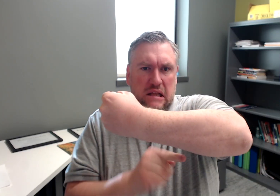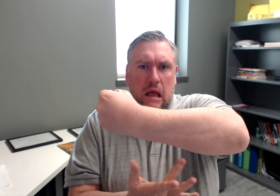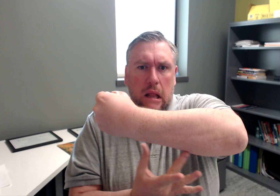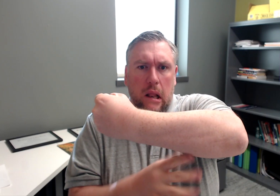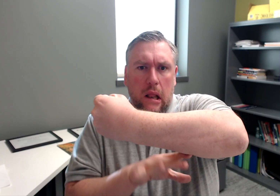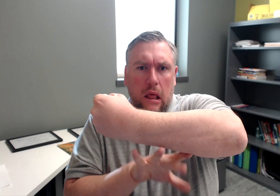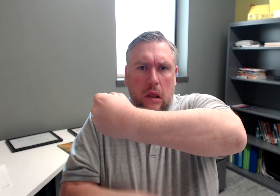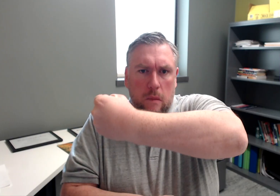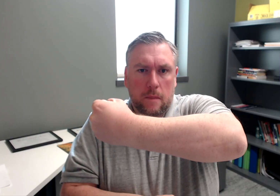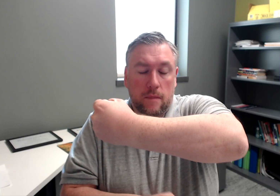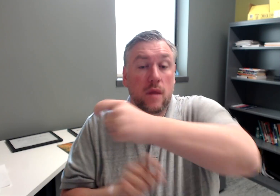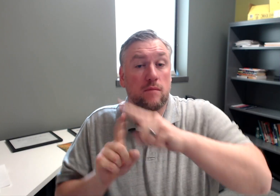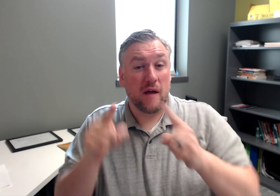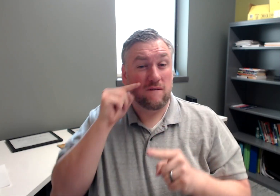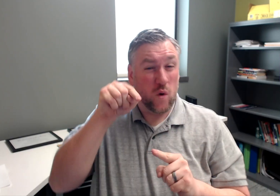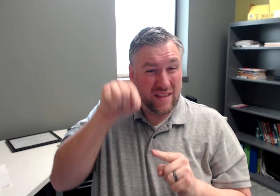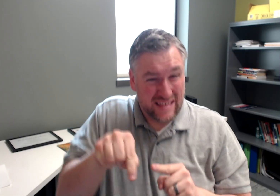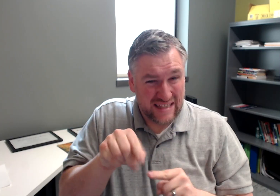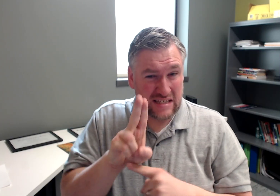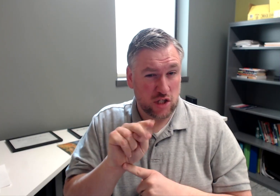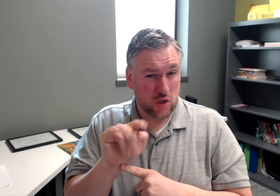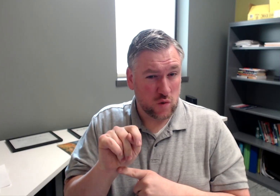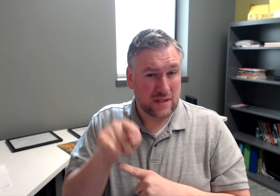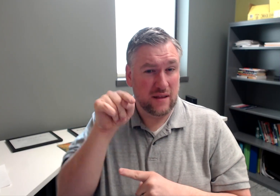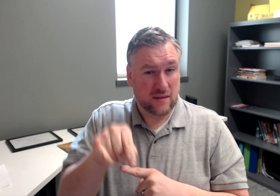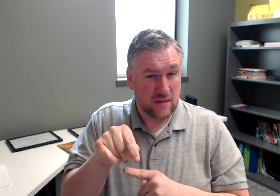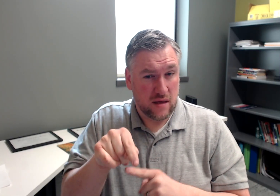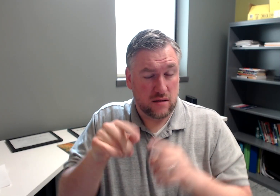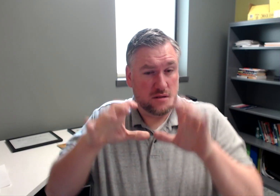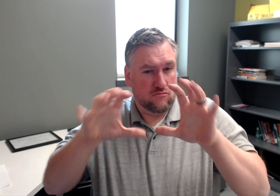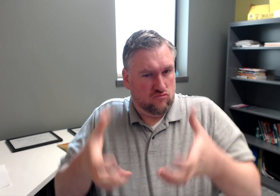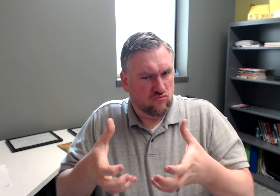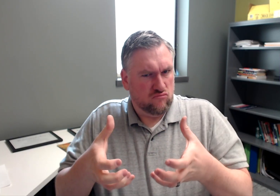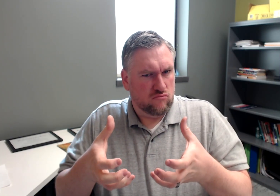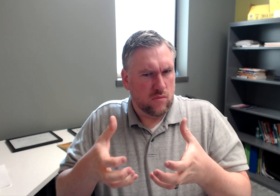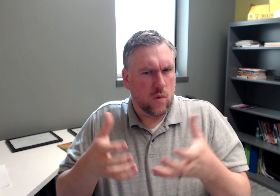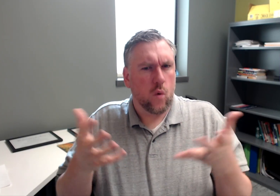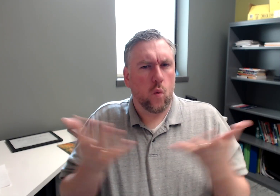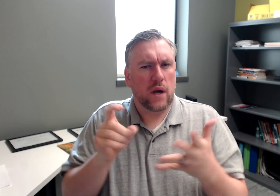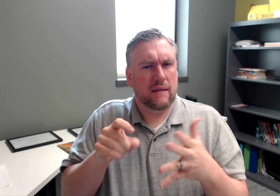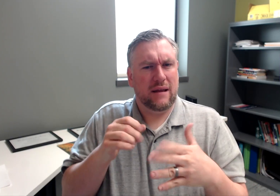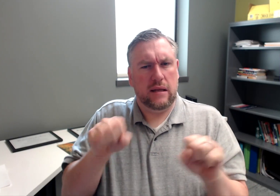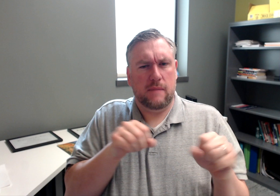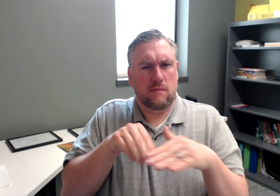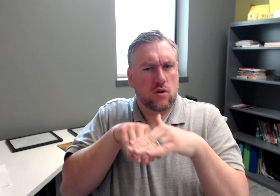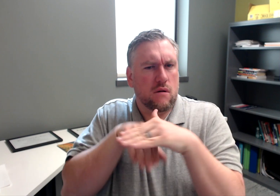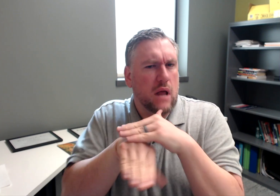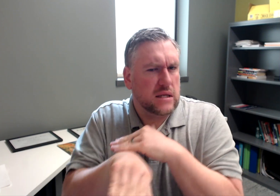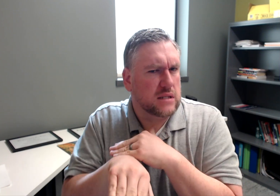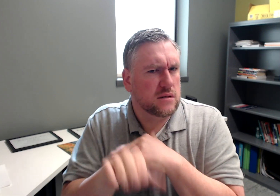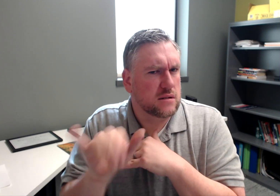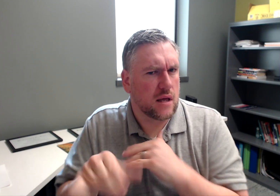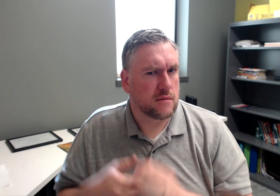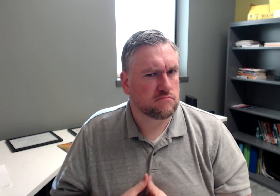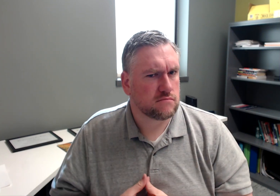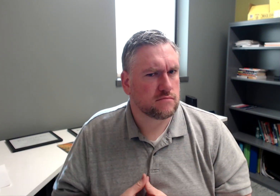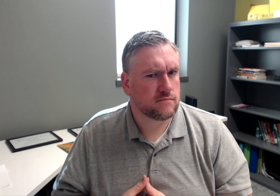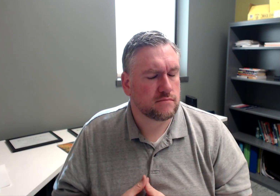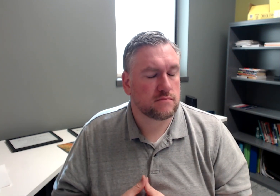Maybe they're still missing something, maybe there's still gaps, but for this unit, what are the most key access points